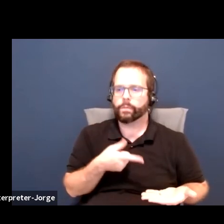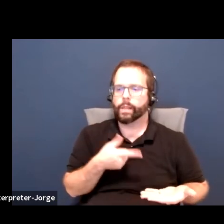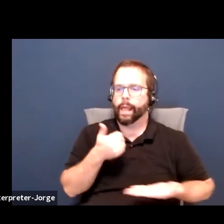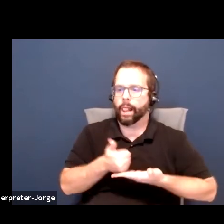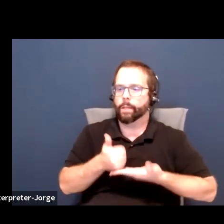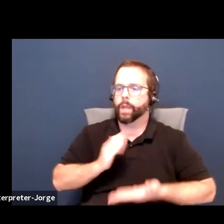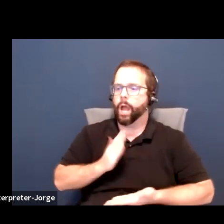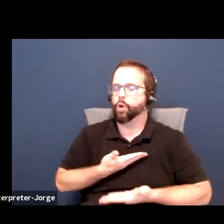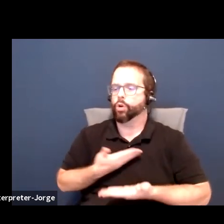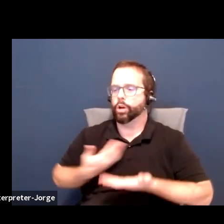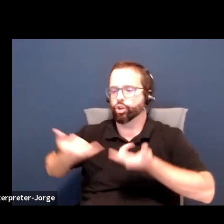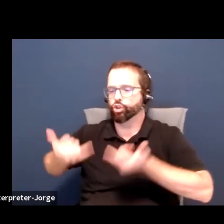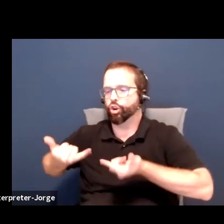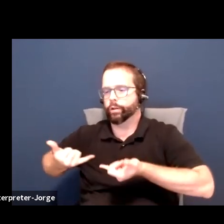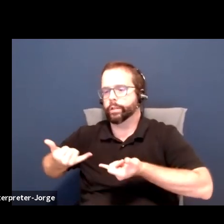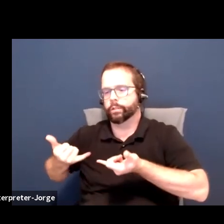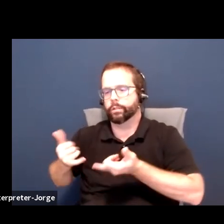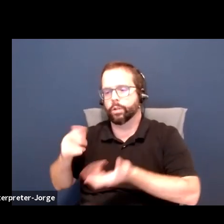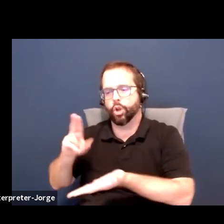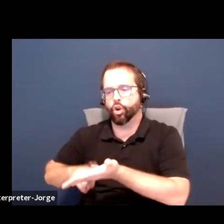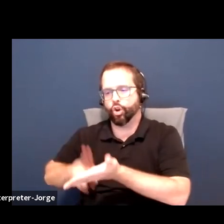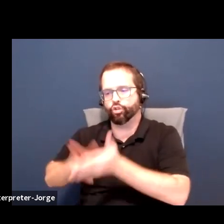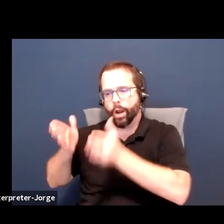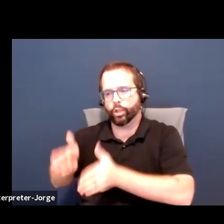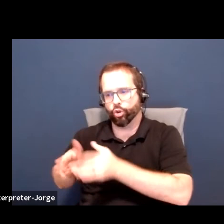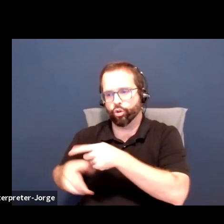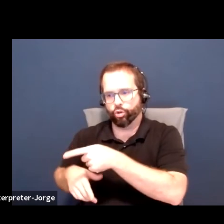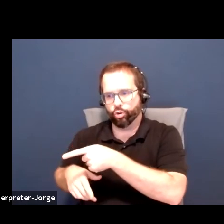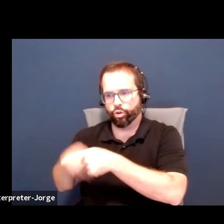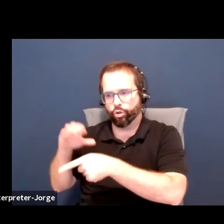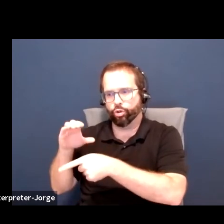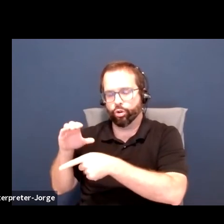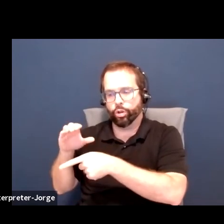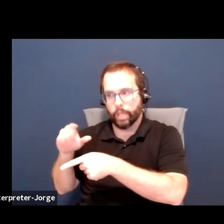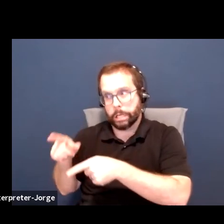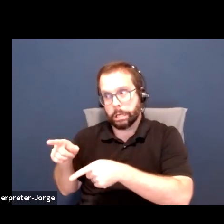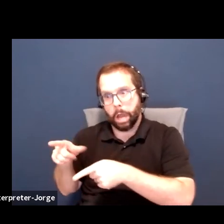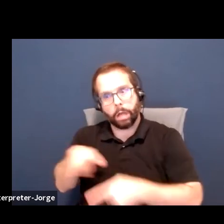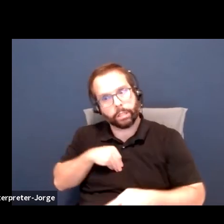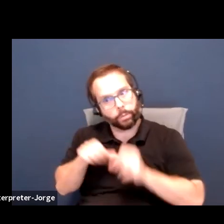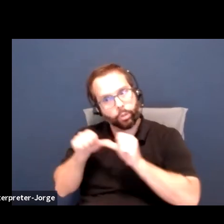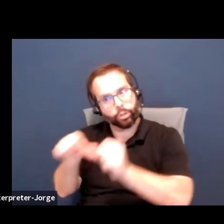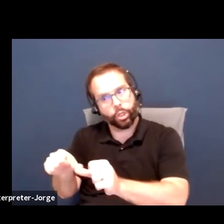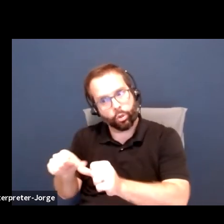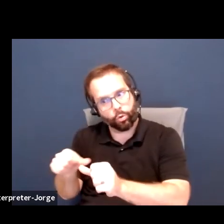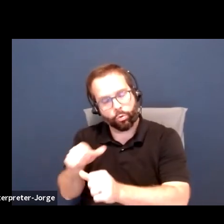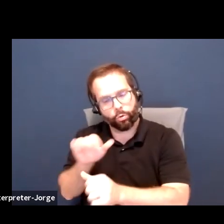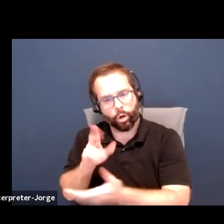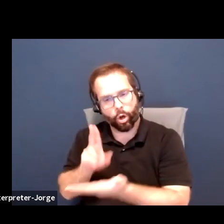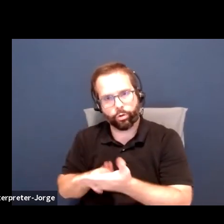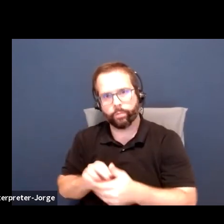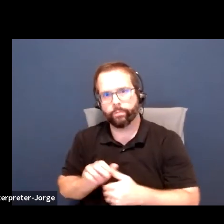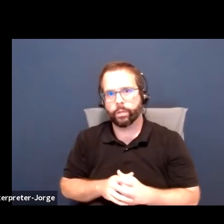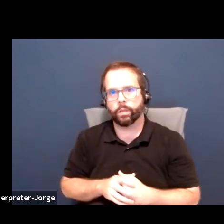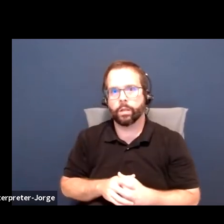continue the contract. And I have to say, when I proposed this program, the CEO of the hospital hardly even spoke to